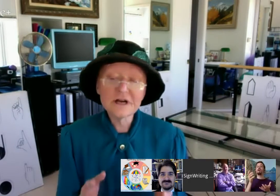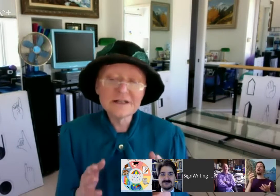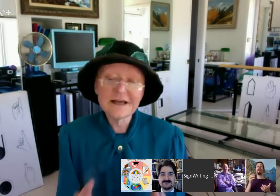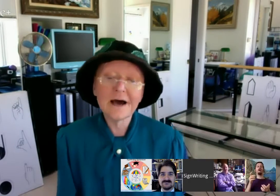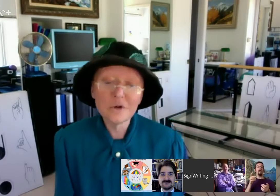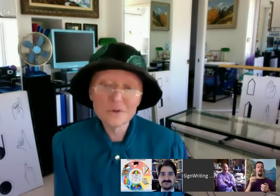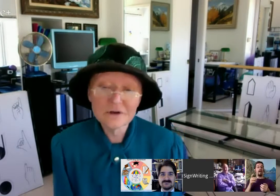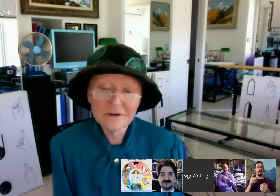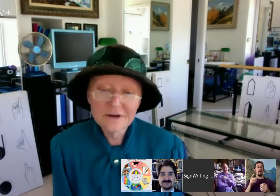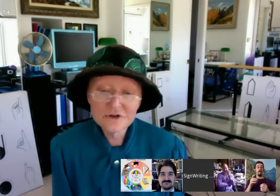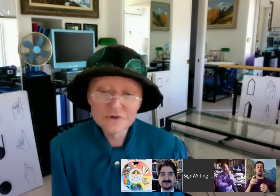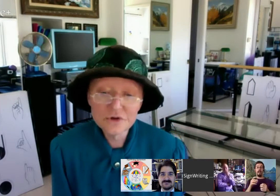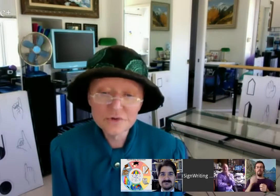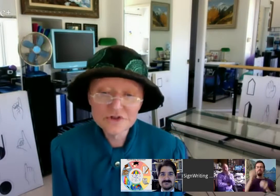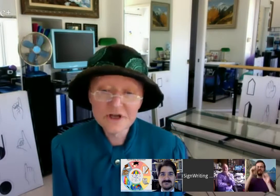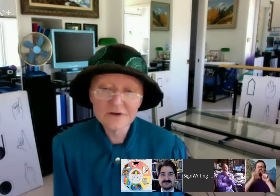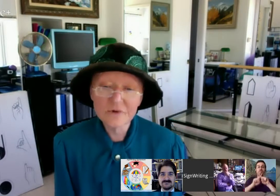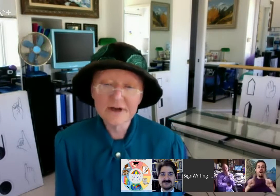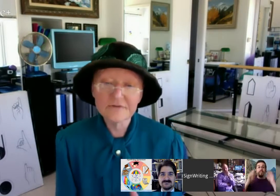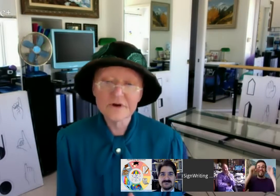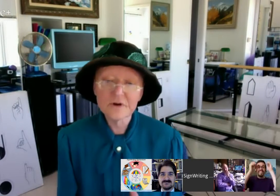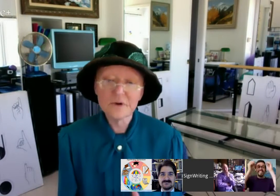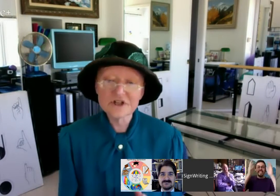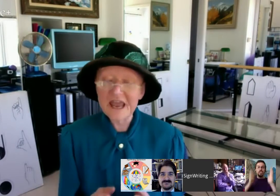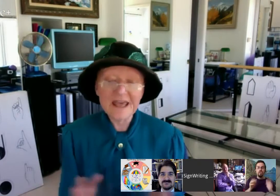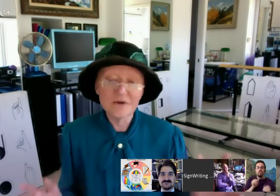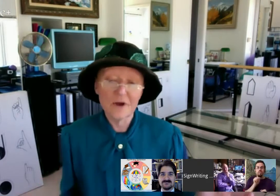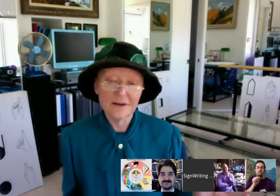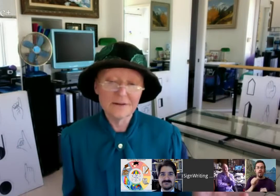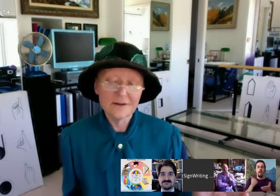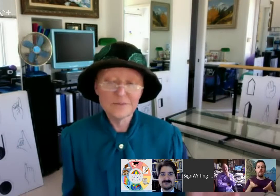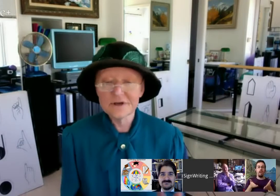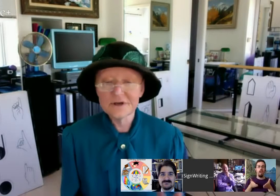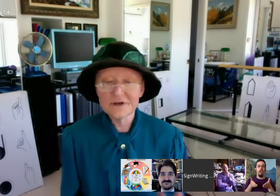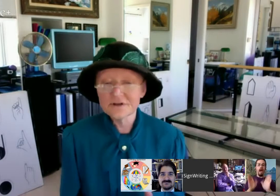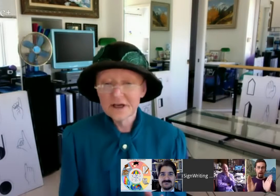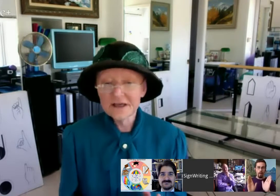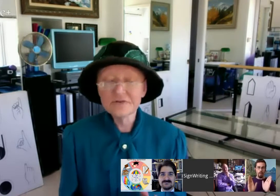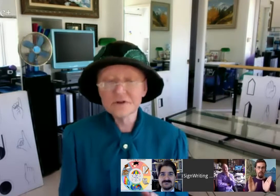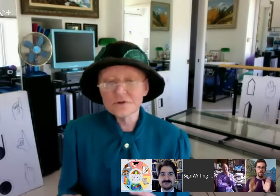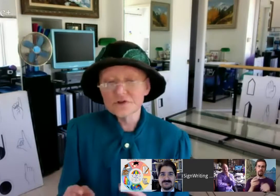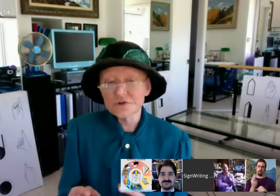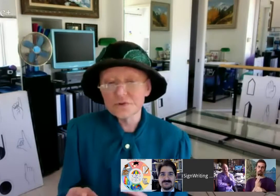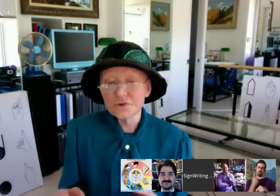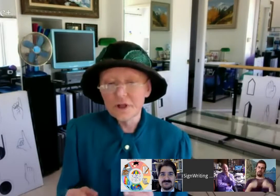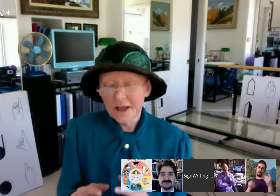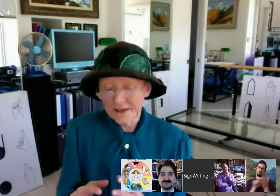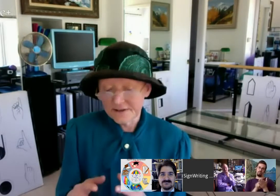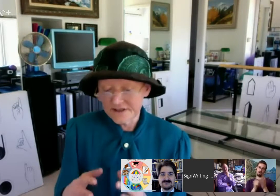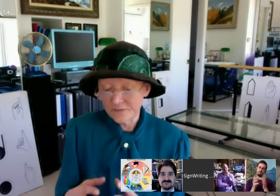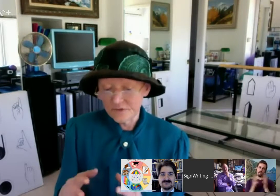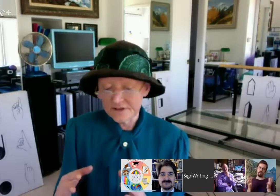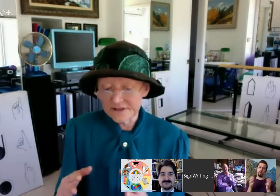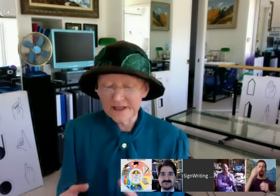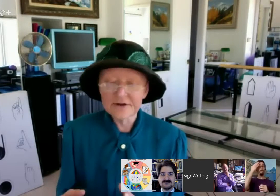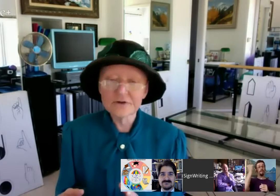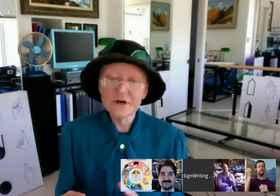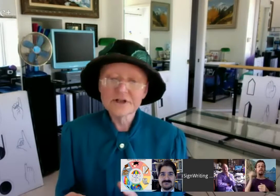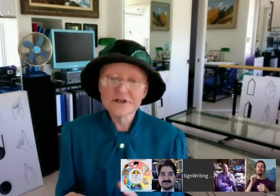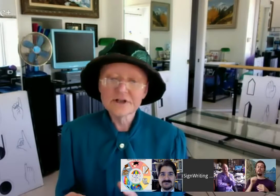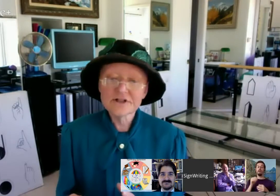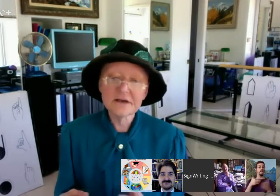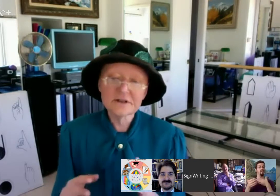teachers weren't allowed to use SignWriting very much anyway, because even though the school had sent